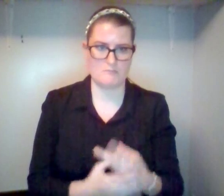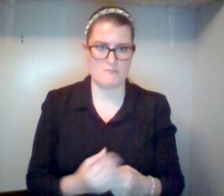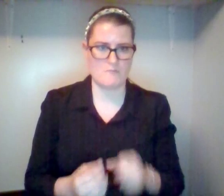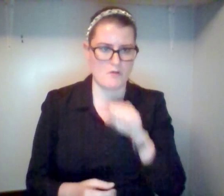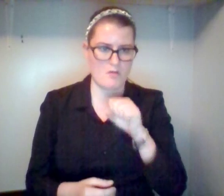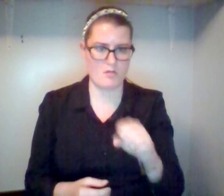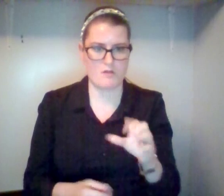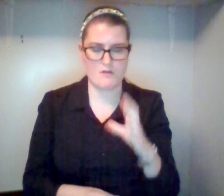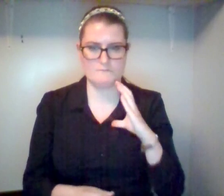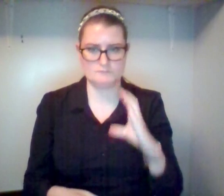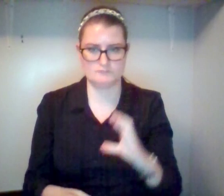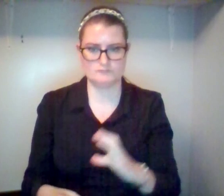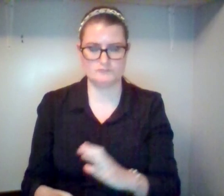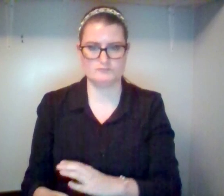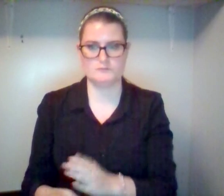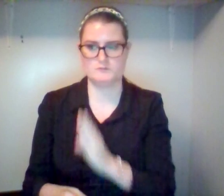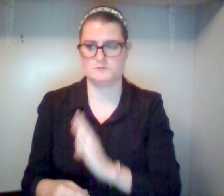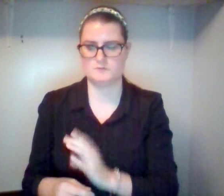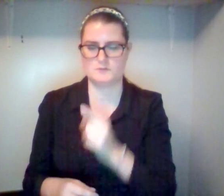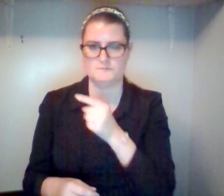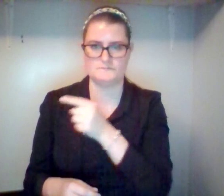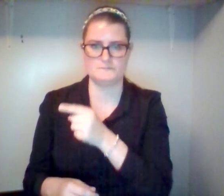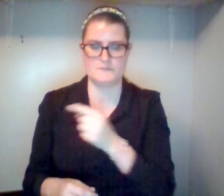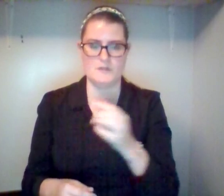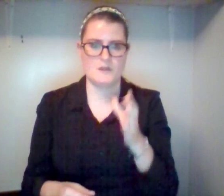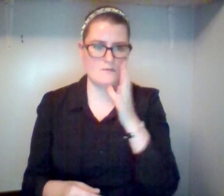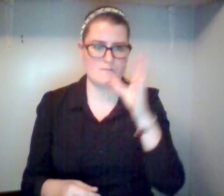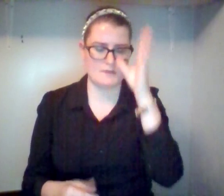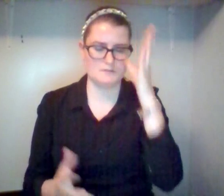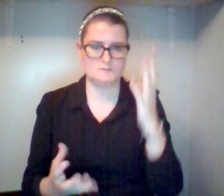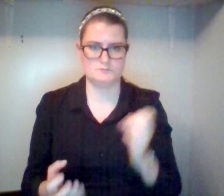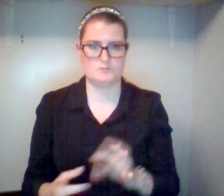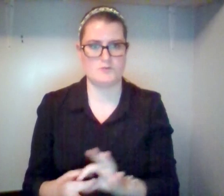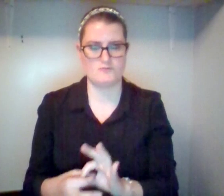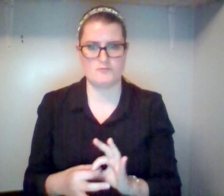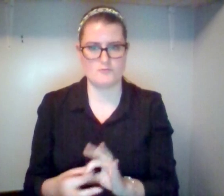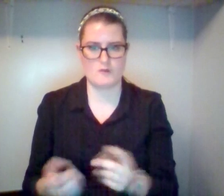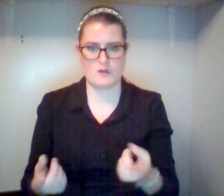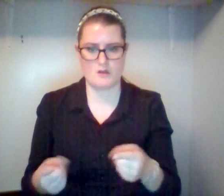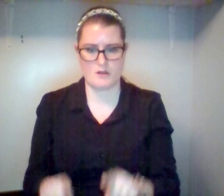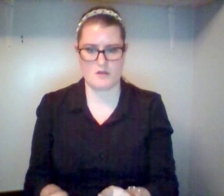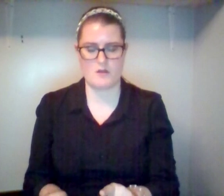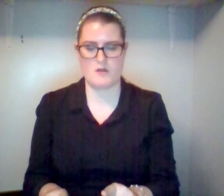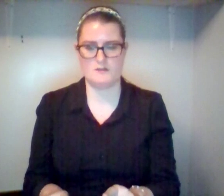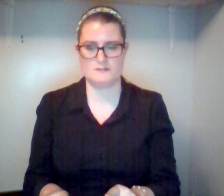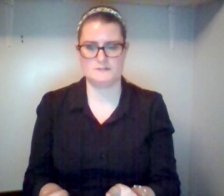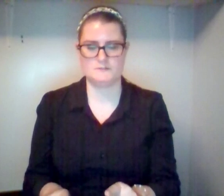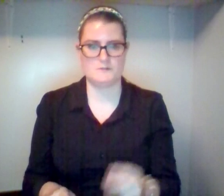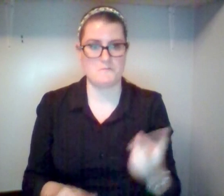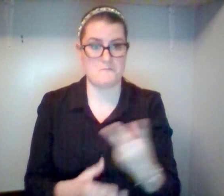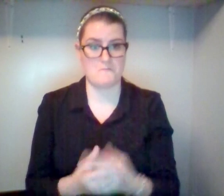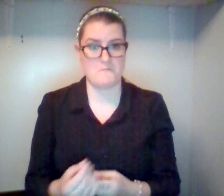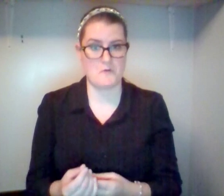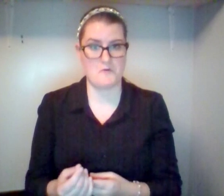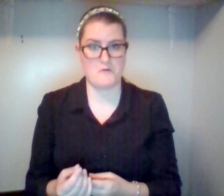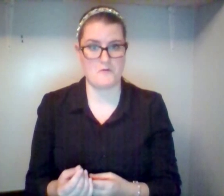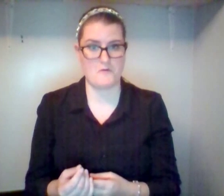approves of the match, parents approve of the relationship, and emotional and sexual purity has been honored. Pastor John, what would you say